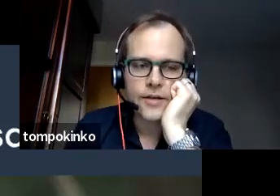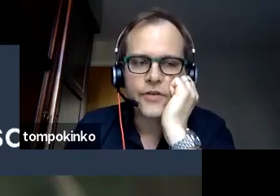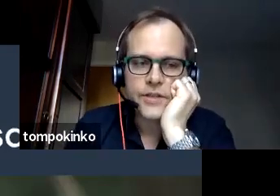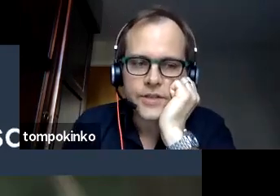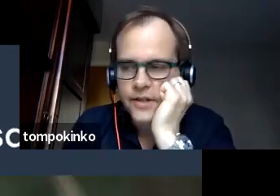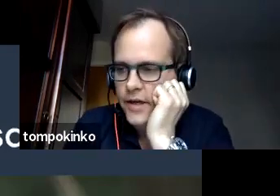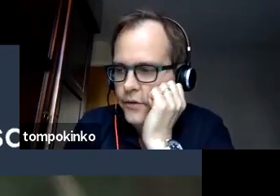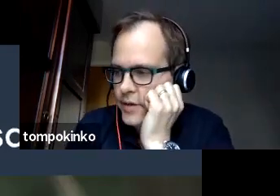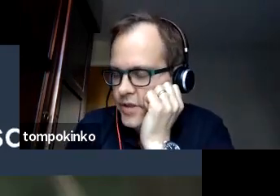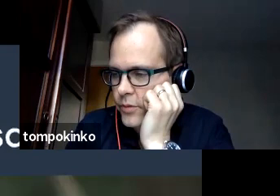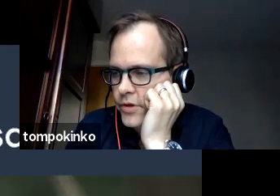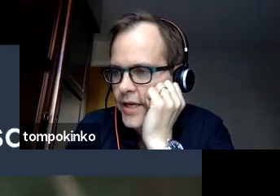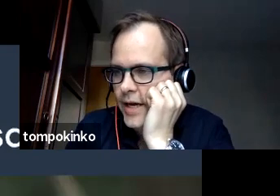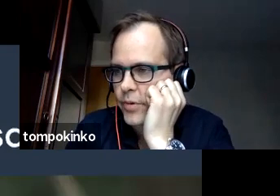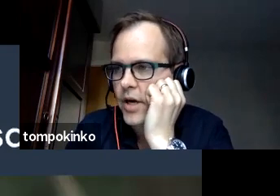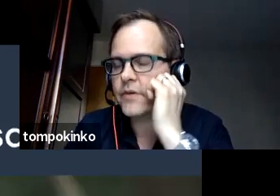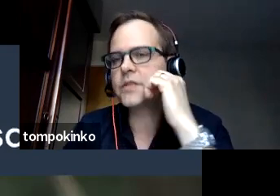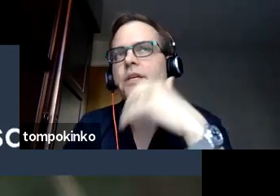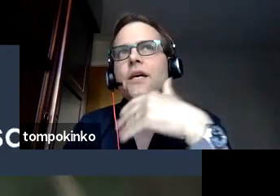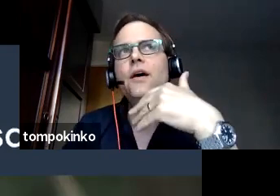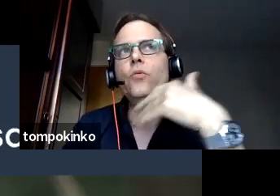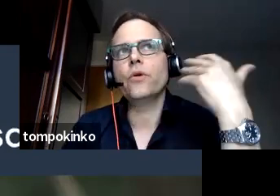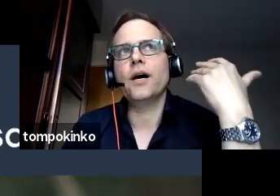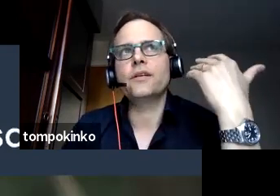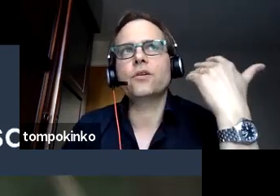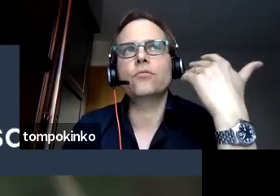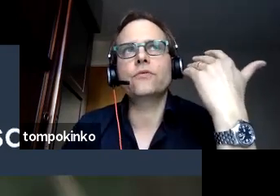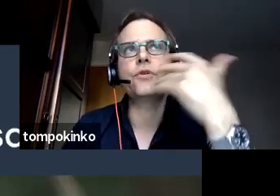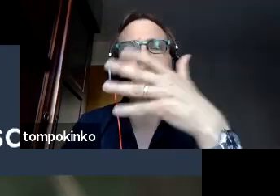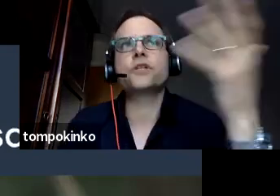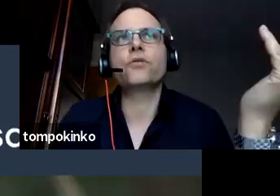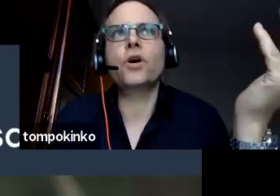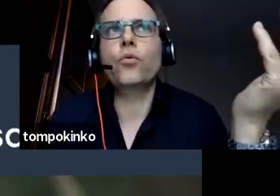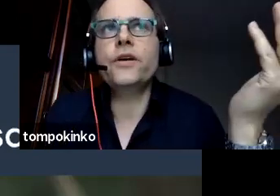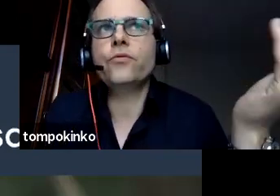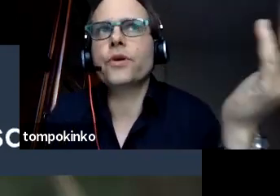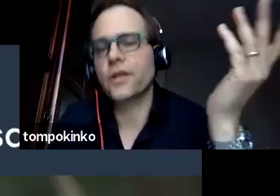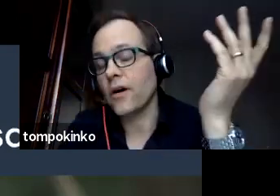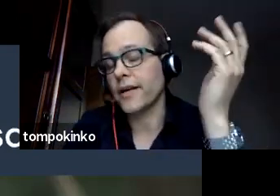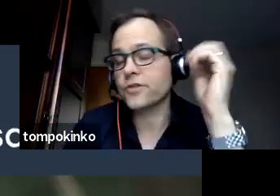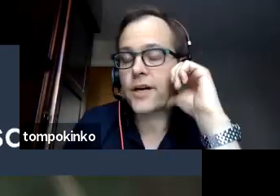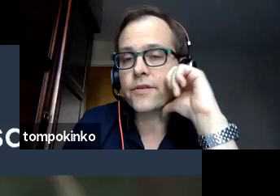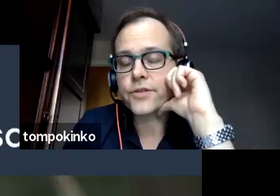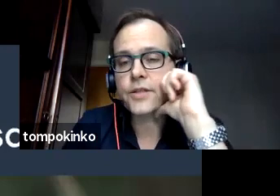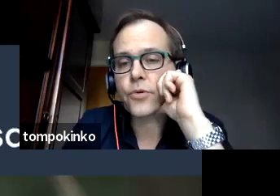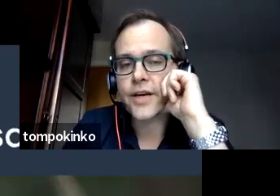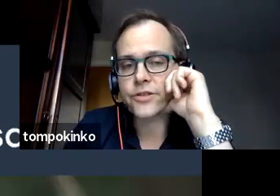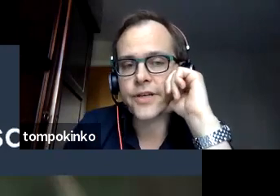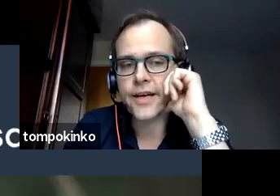feeds into the other themes that we're looking at. But obviously, so for those that don't know, we've worked a lot in travel and transport actually, and had